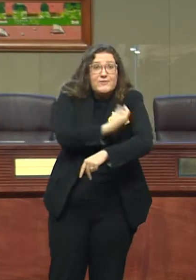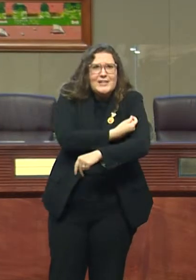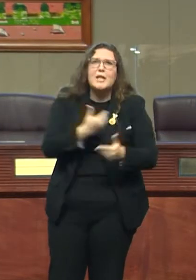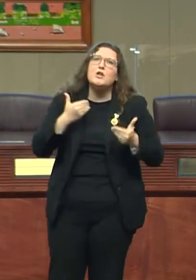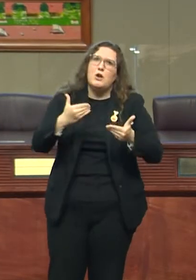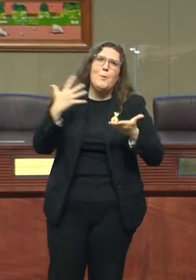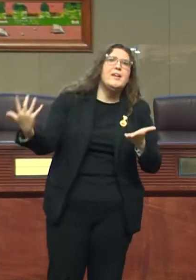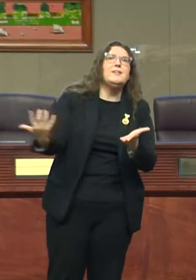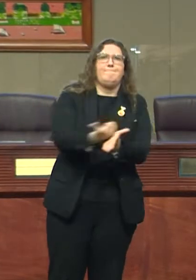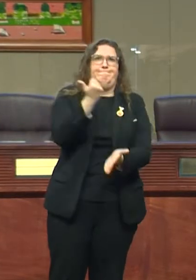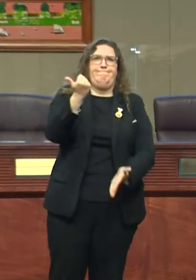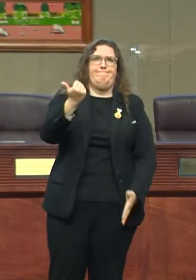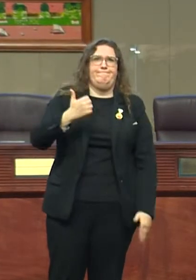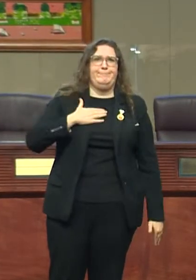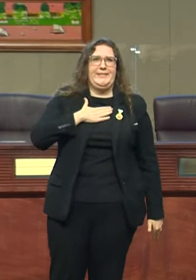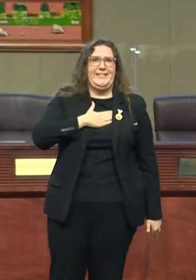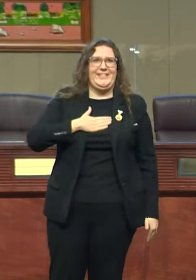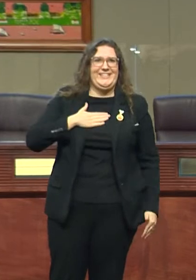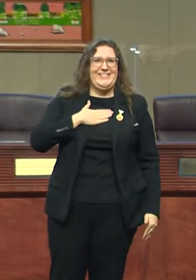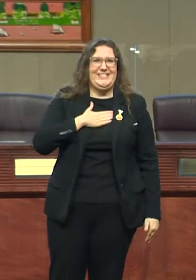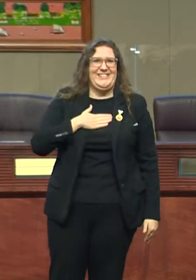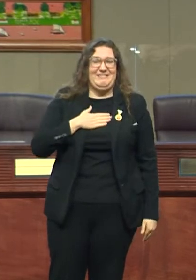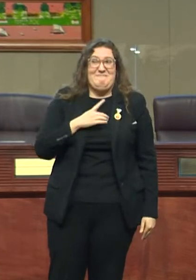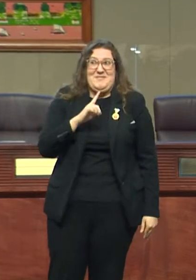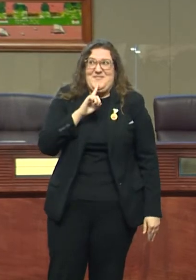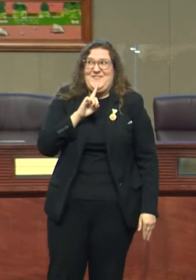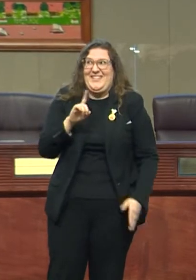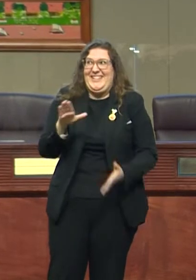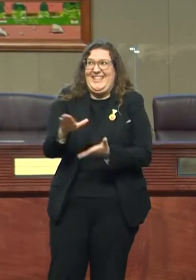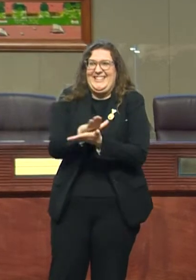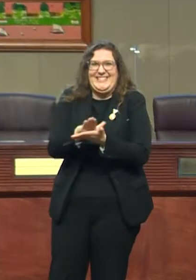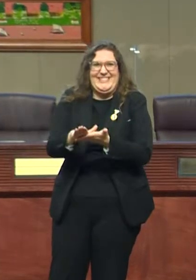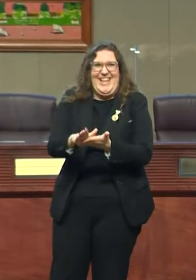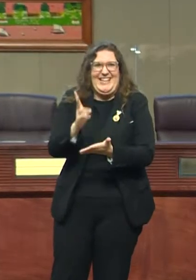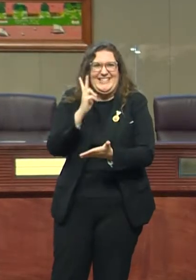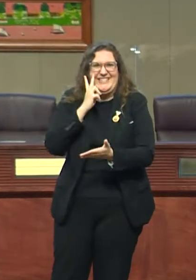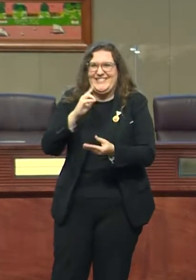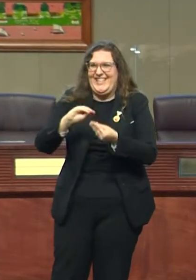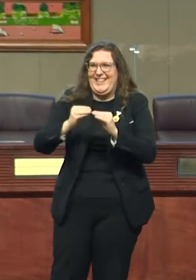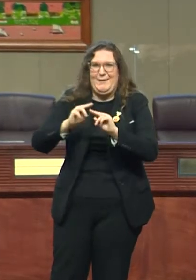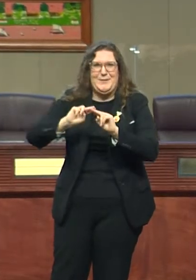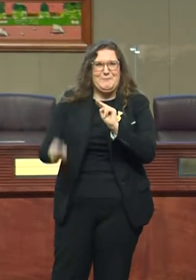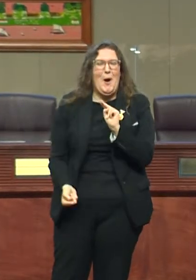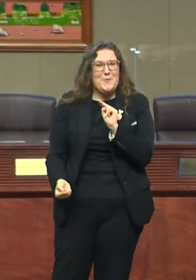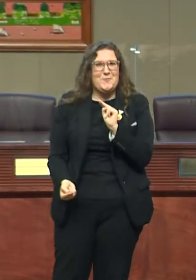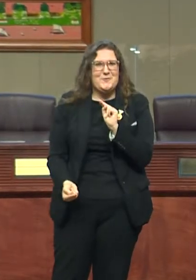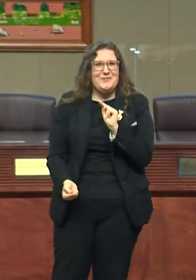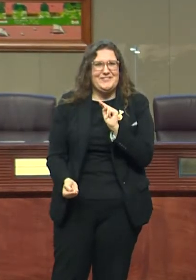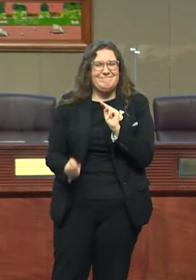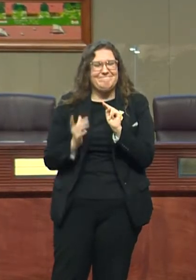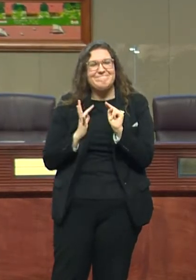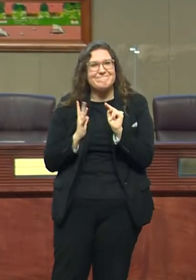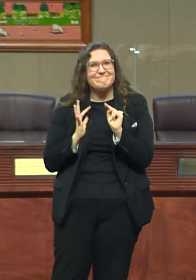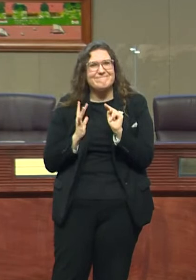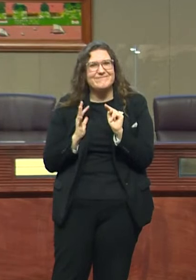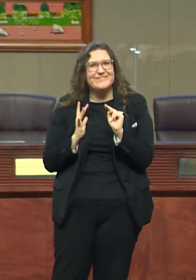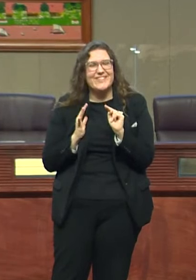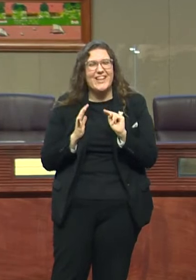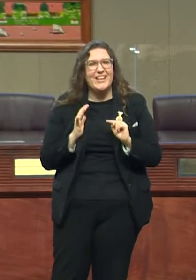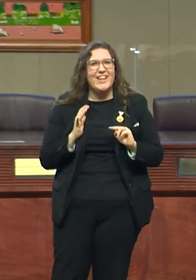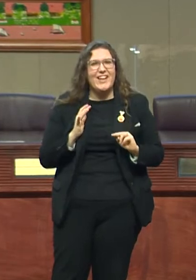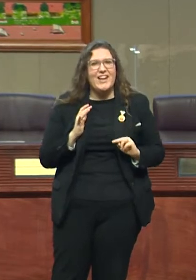And but it's really nice to see that drop. And although we have seen the similar